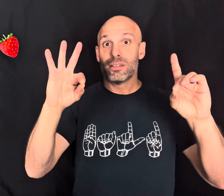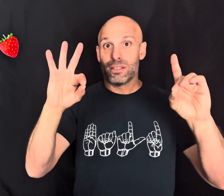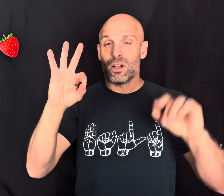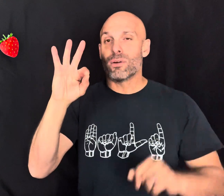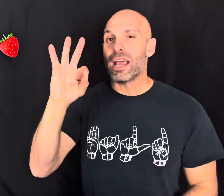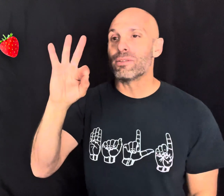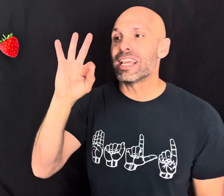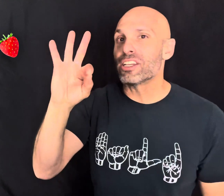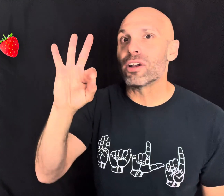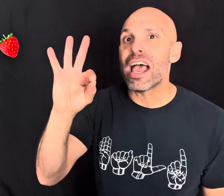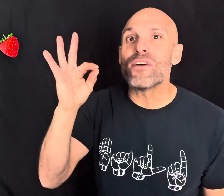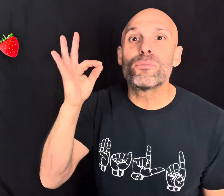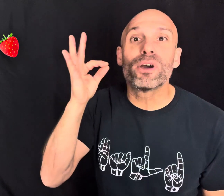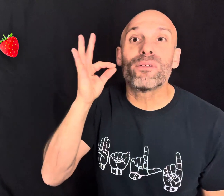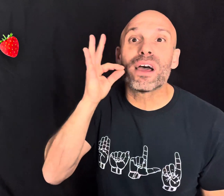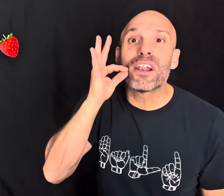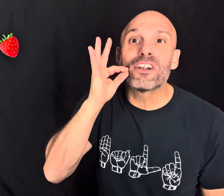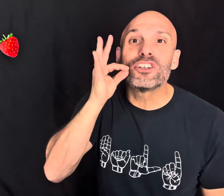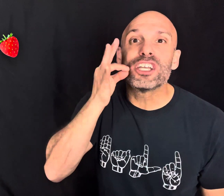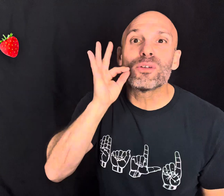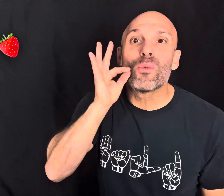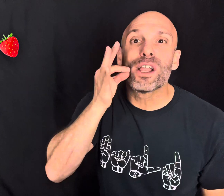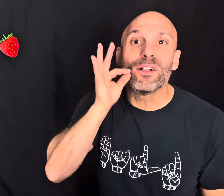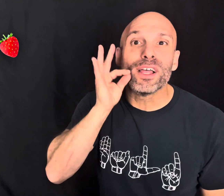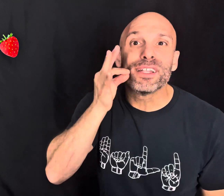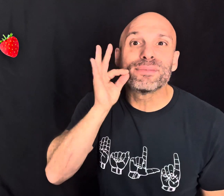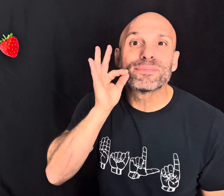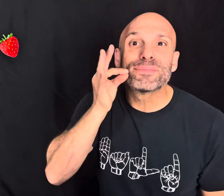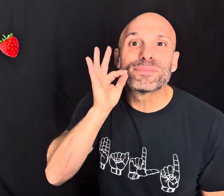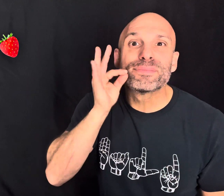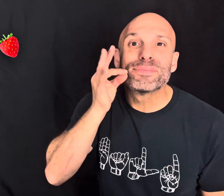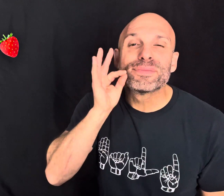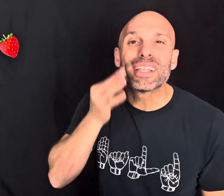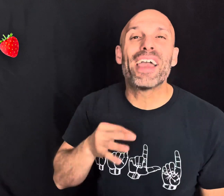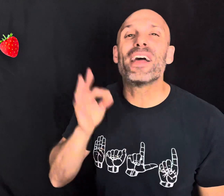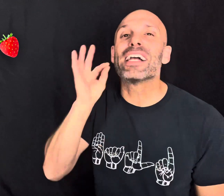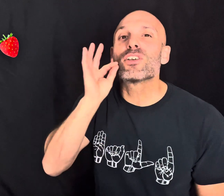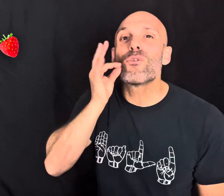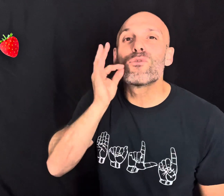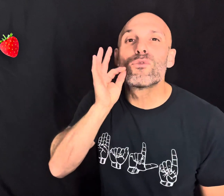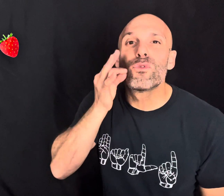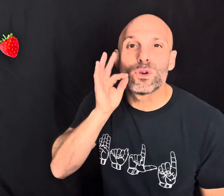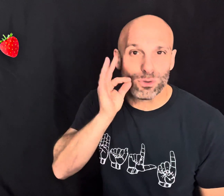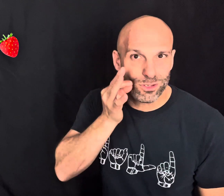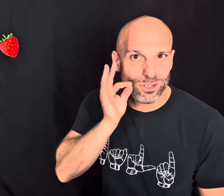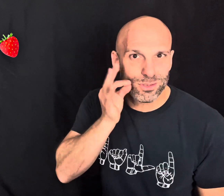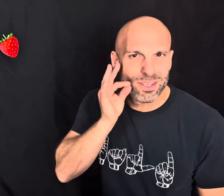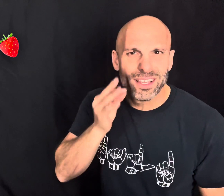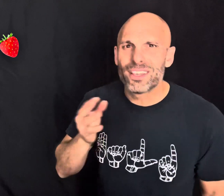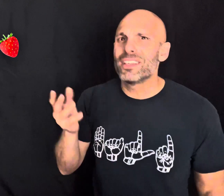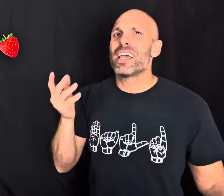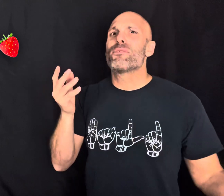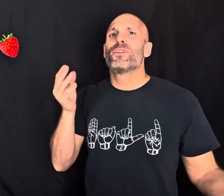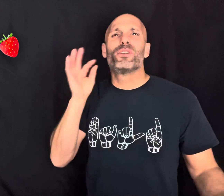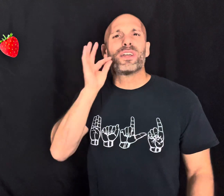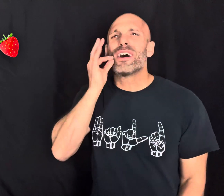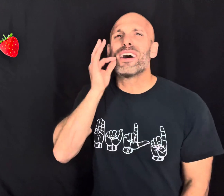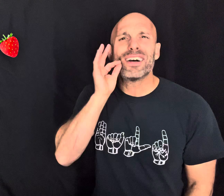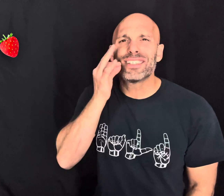All right, take your F, put it right on your cheek and wiggle it. Okay, that's fruit. You like fruit?